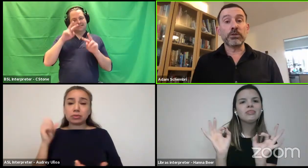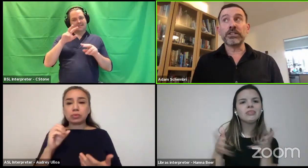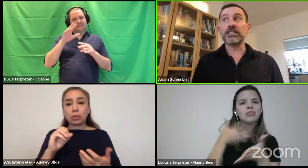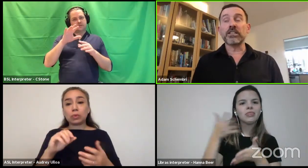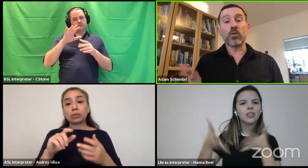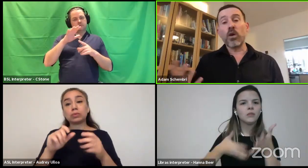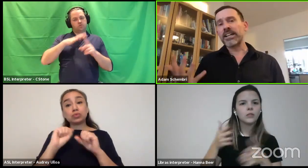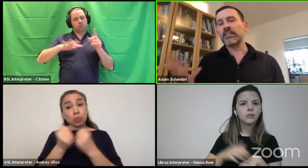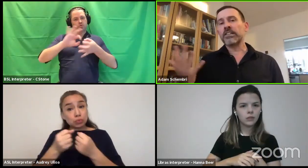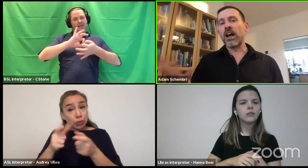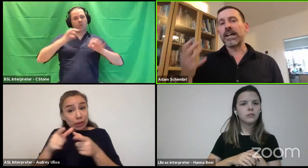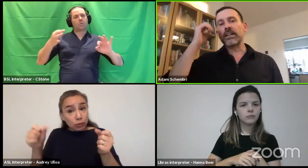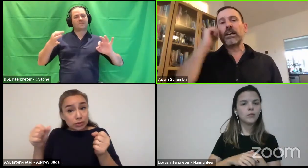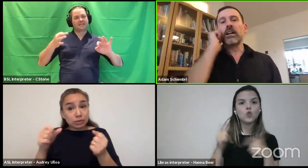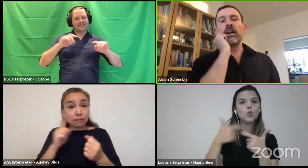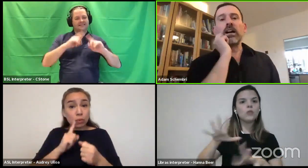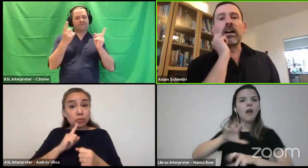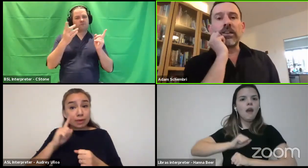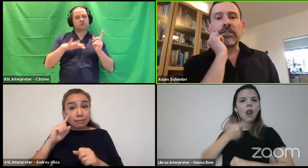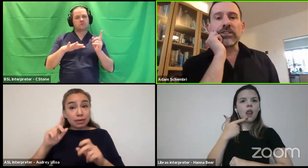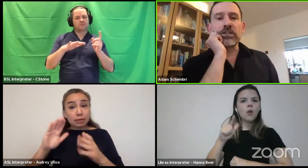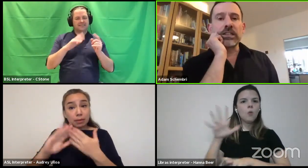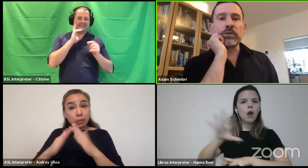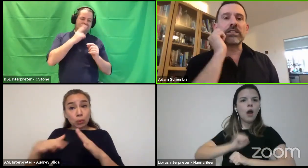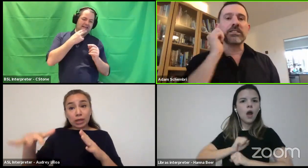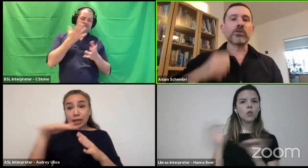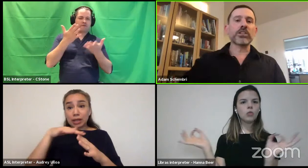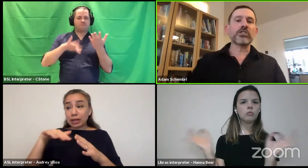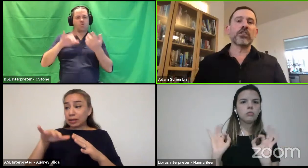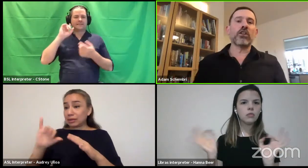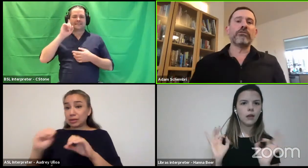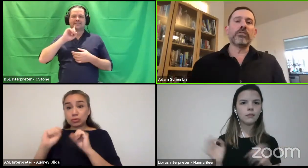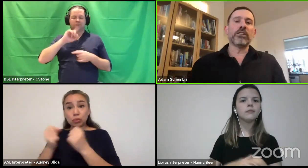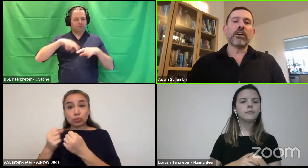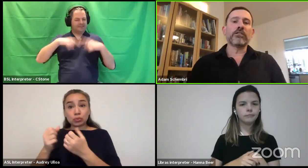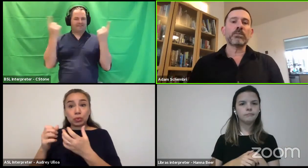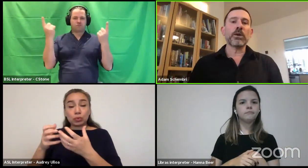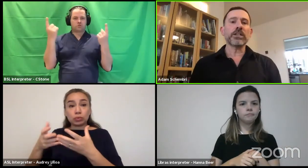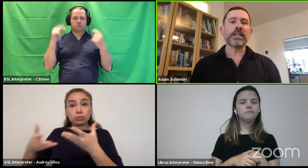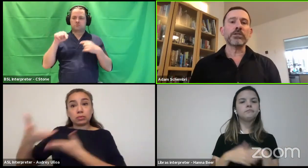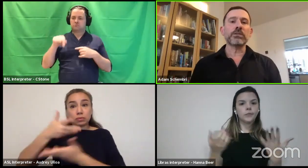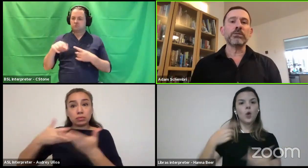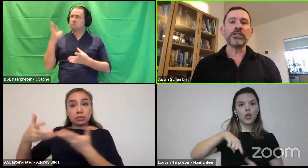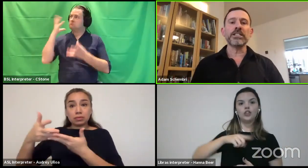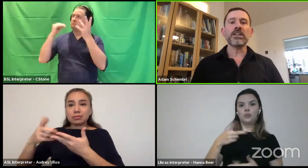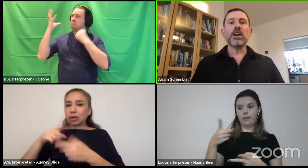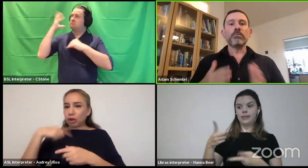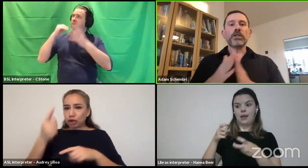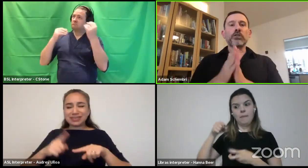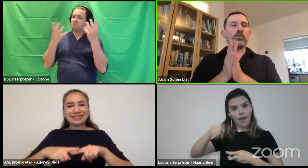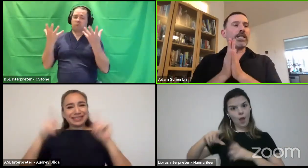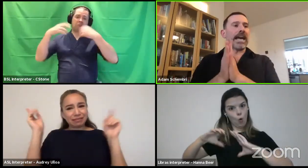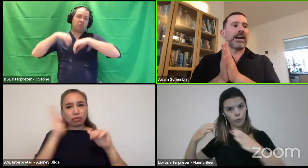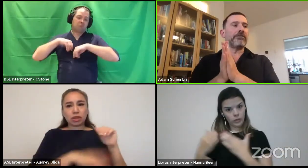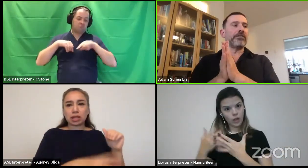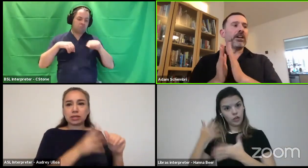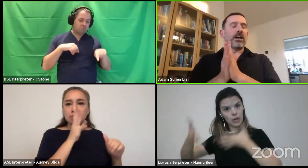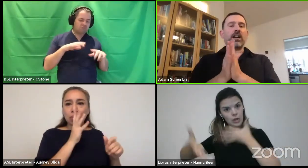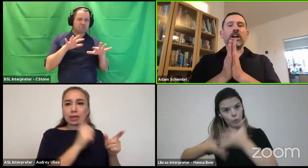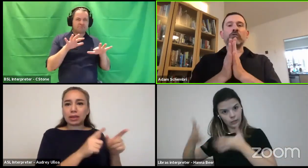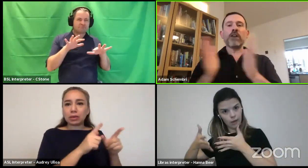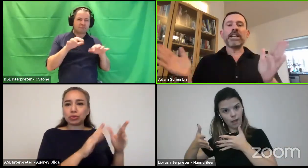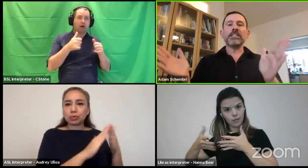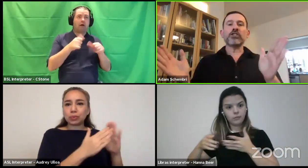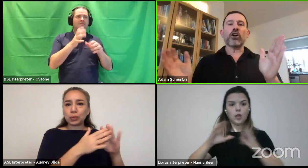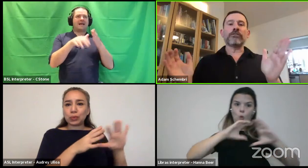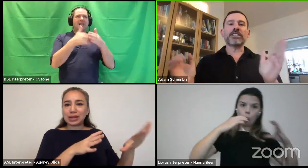deaf communities is quite unlike the sociolinguistic situation of spoken language communities, because we have